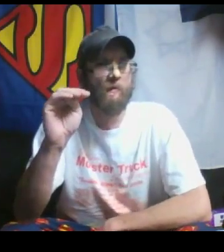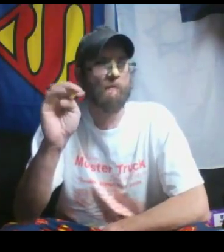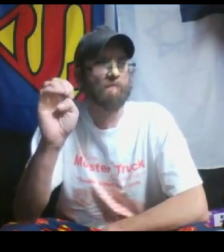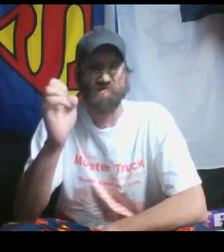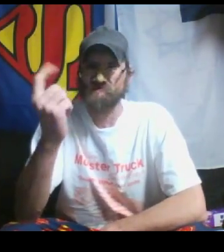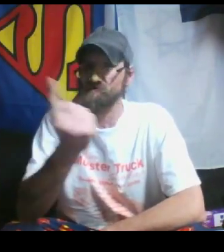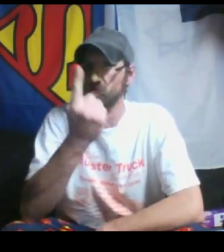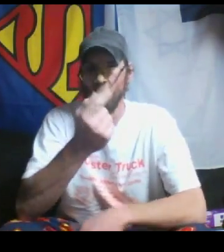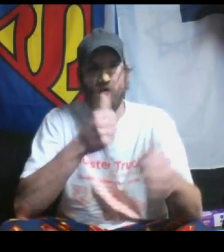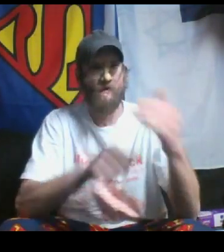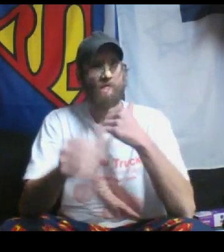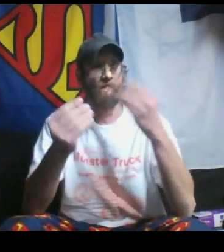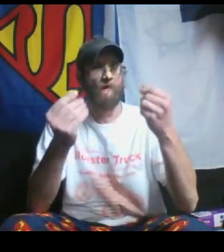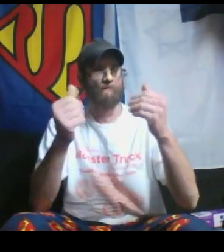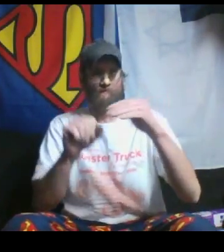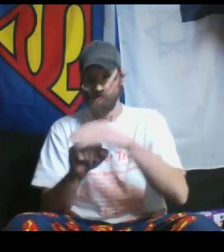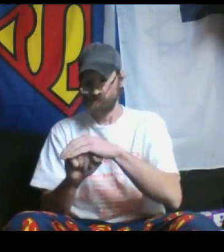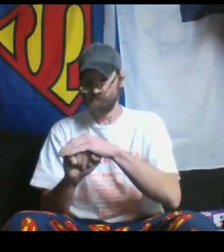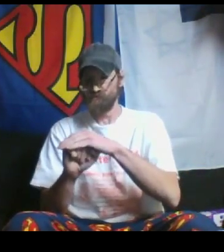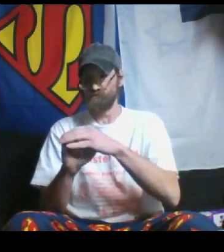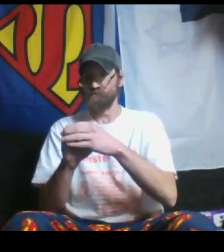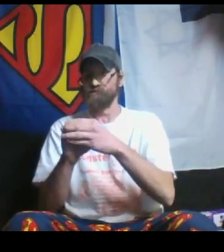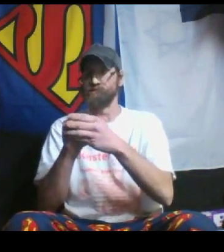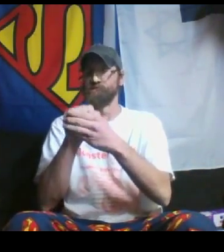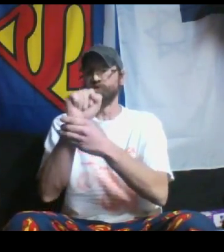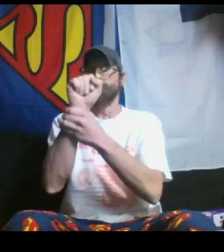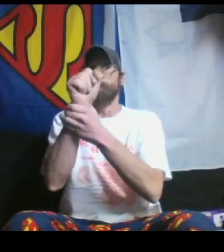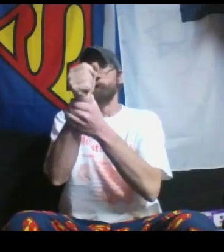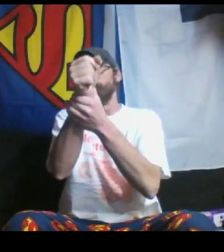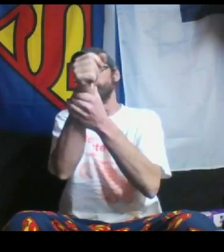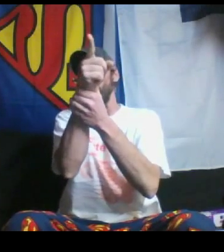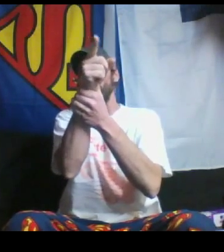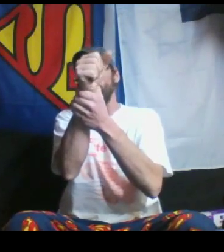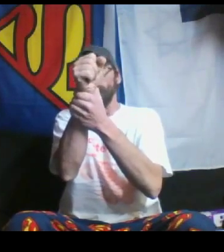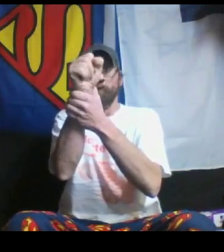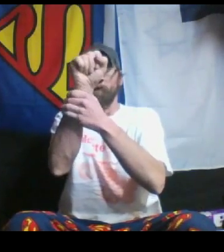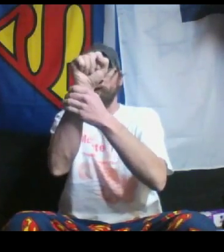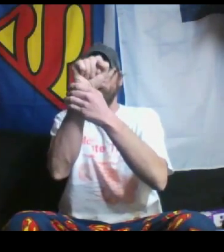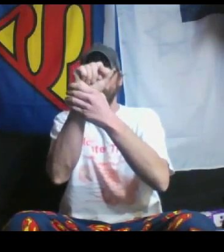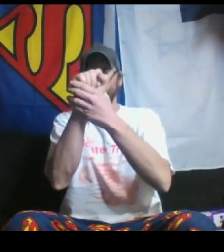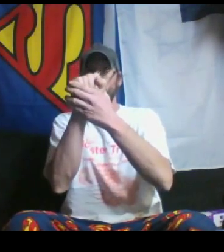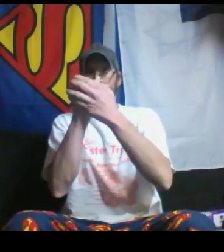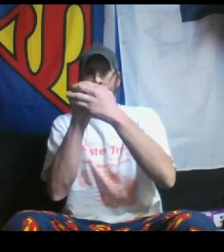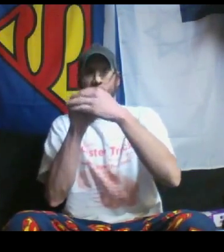excuses for the show to resolve this. So now you know how Apple gets away with charging way more for the same laptop with a different